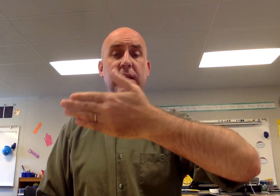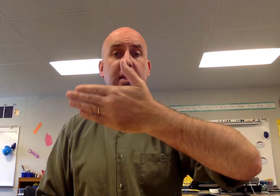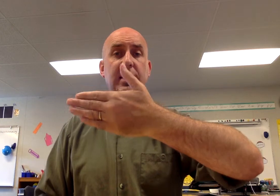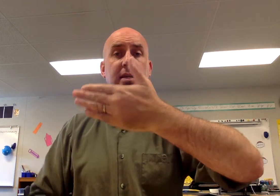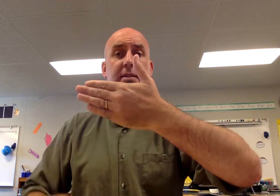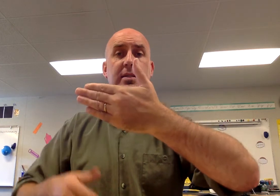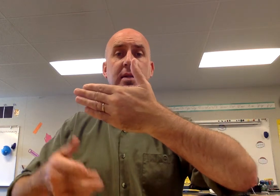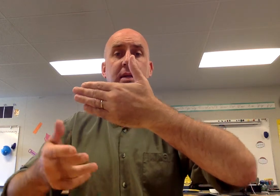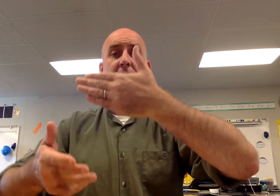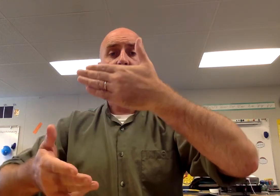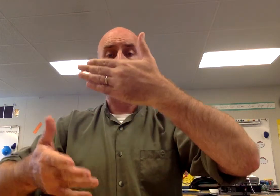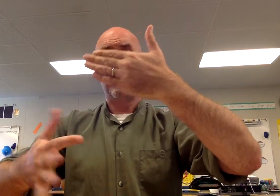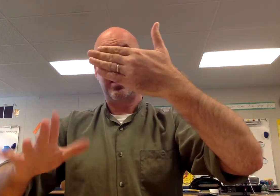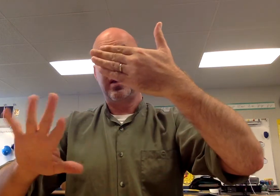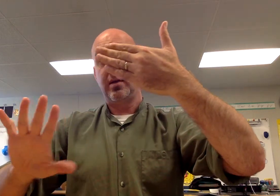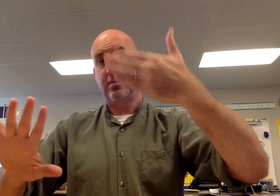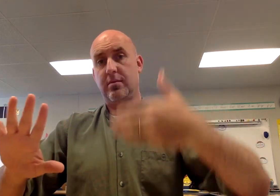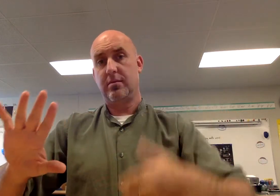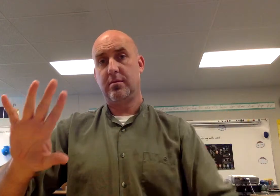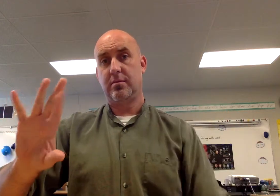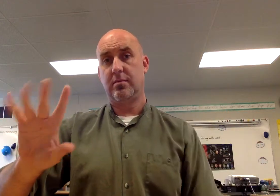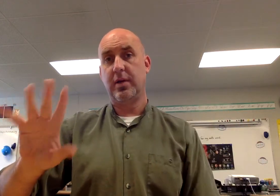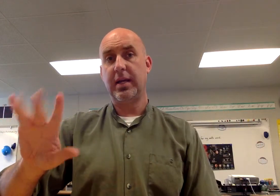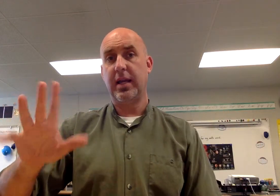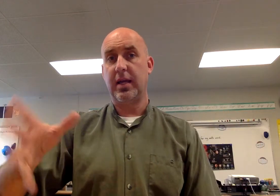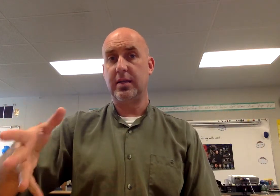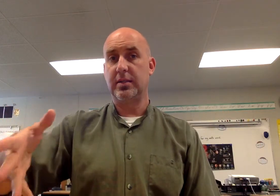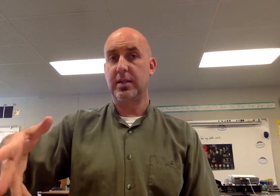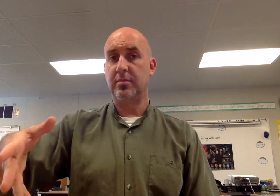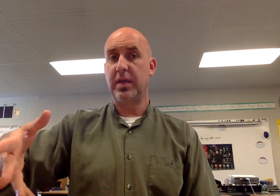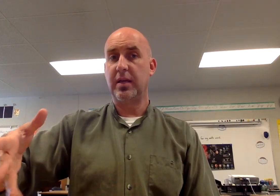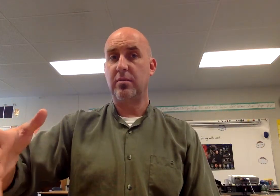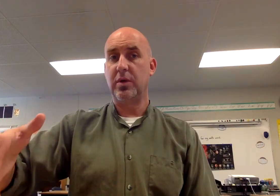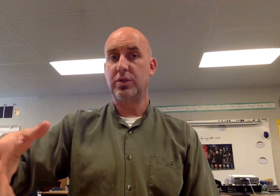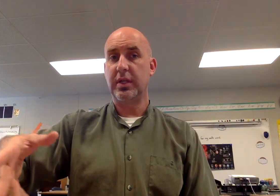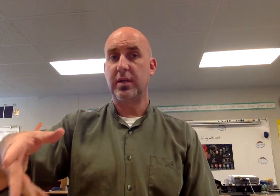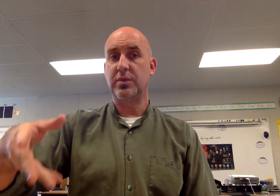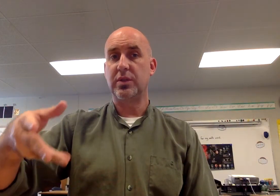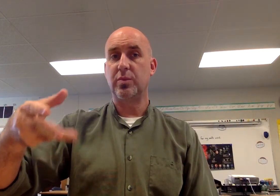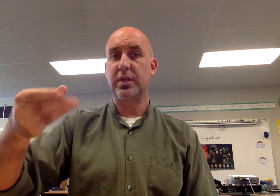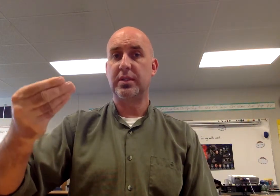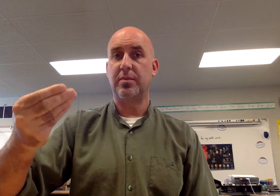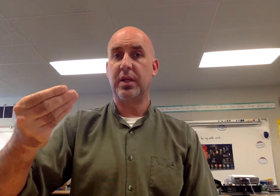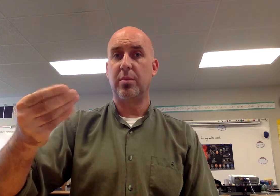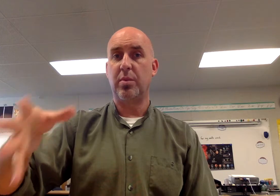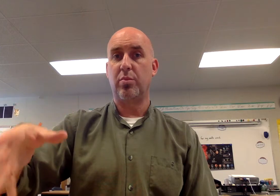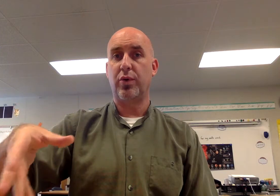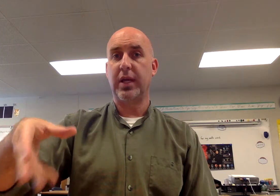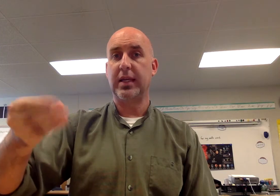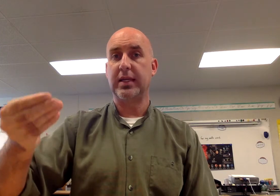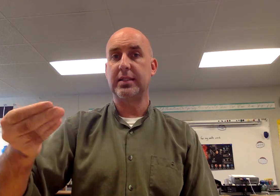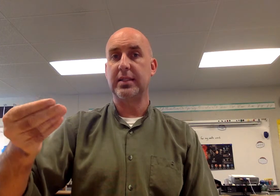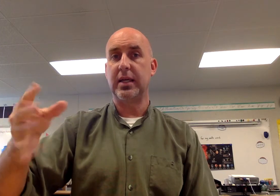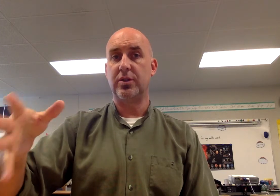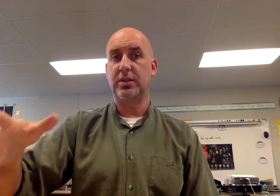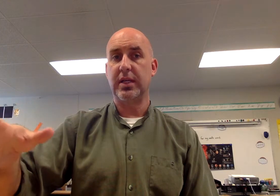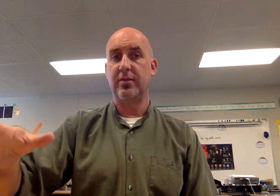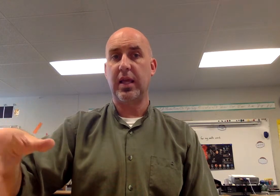like this. My right hand is going to make a motion like I'm scooping something up and bringing it to the underside of the hand